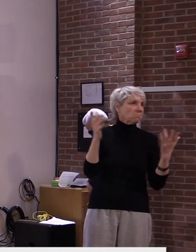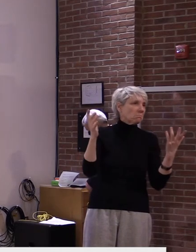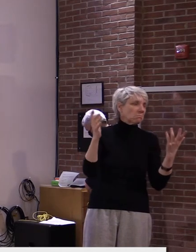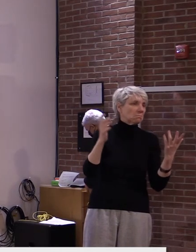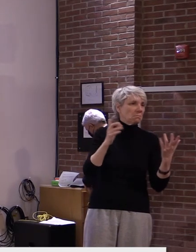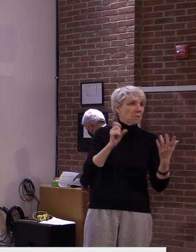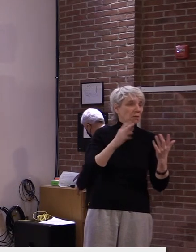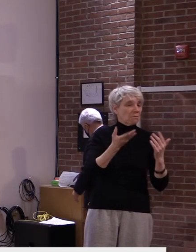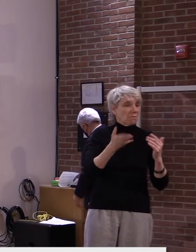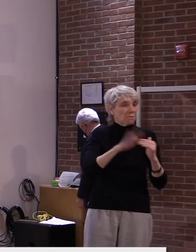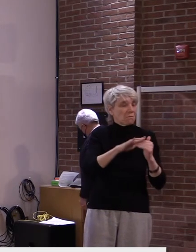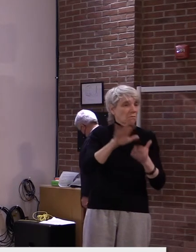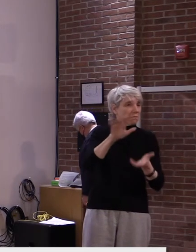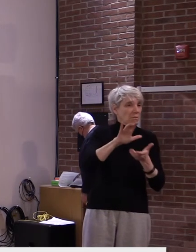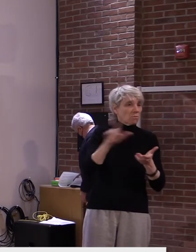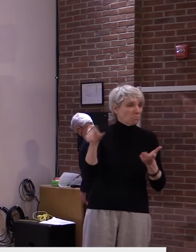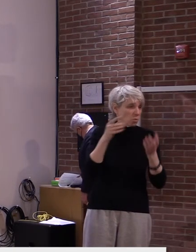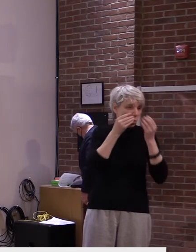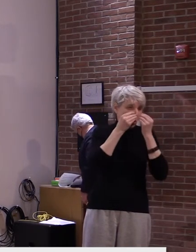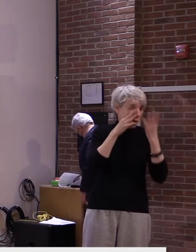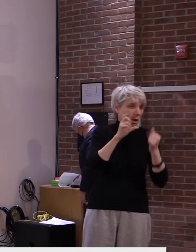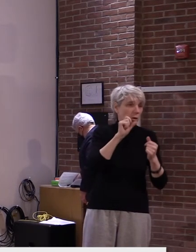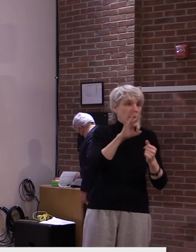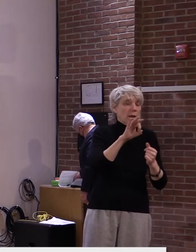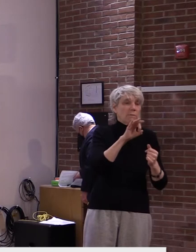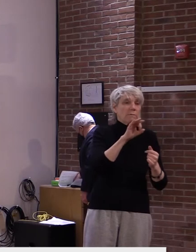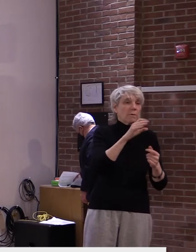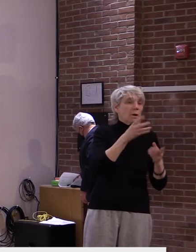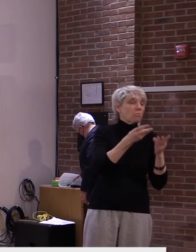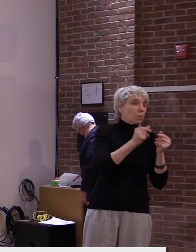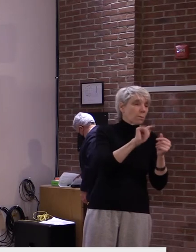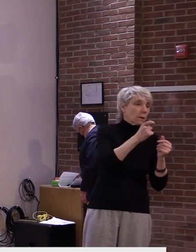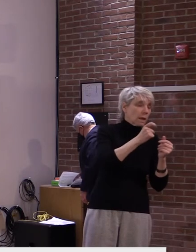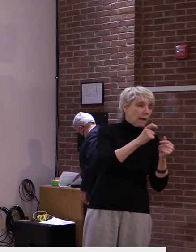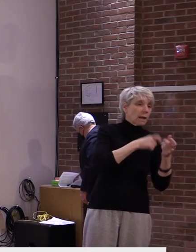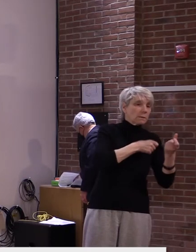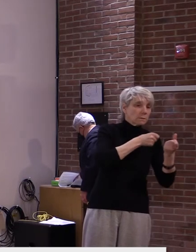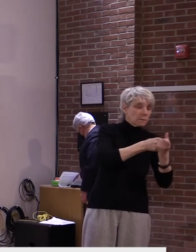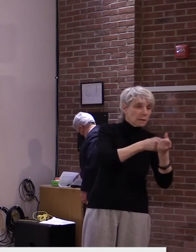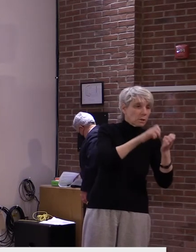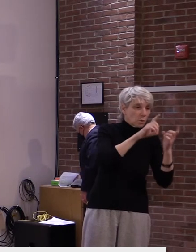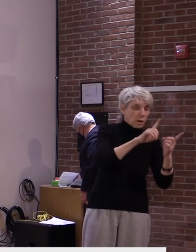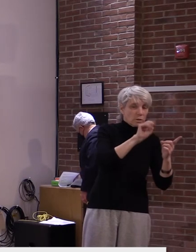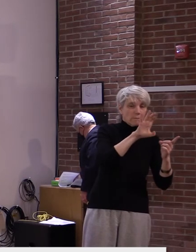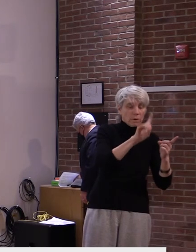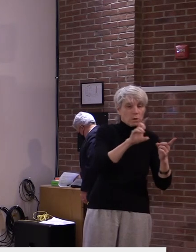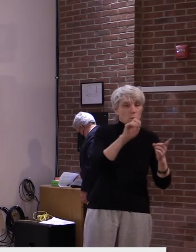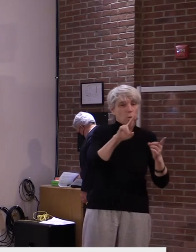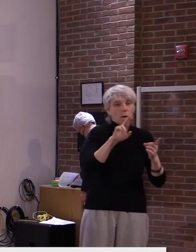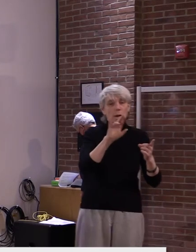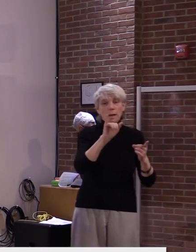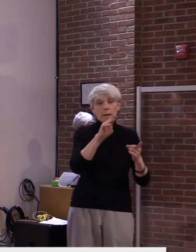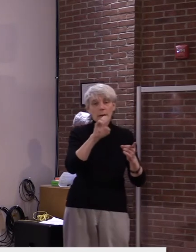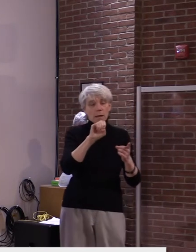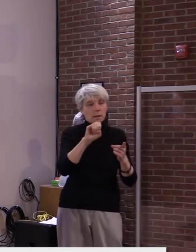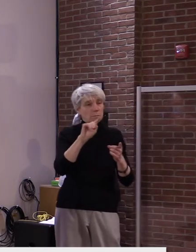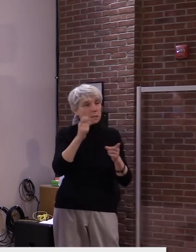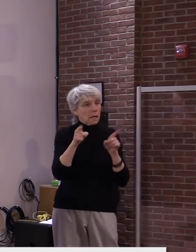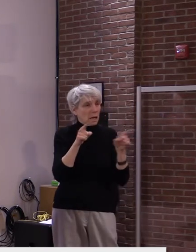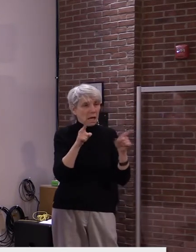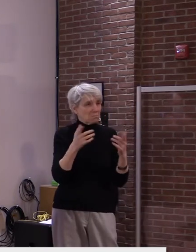the property tax was funding the education fund or the income tax? Does it matter? Yeah, just looking for